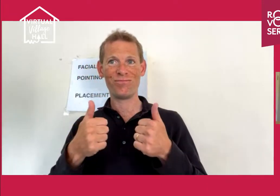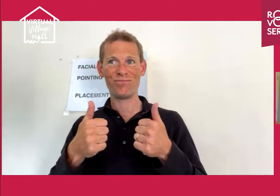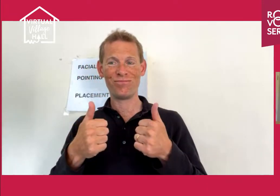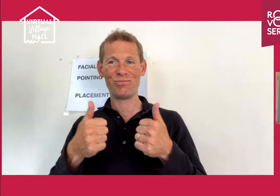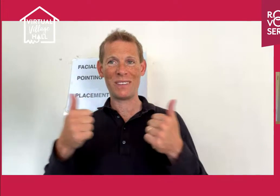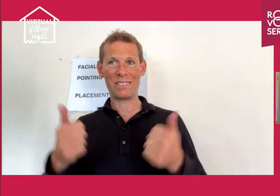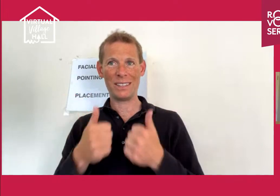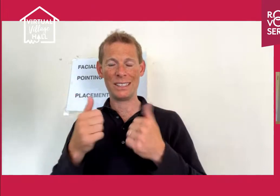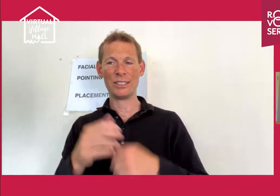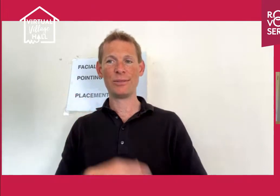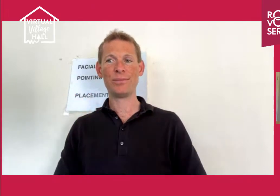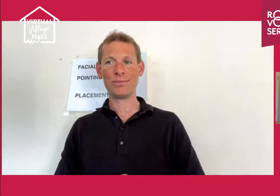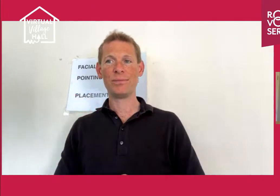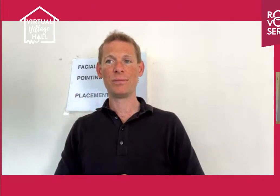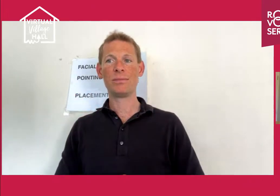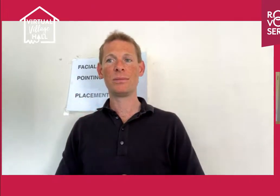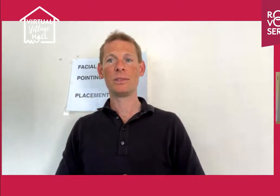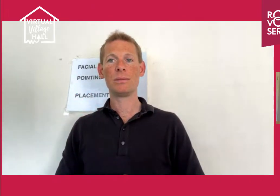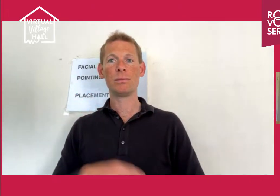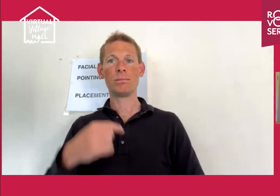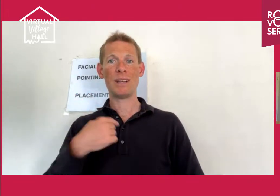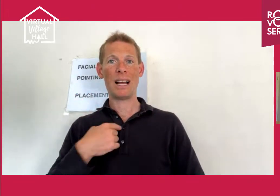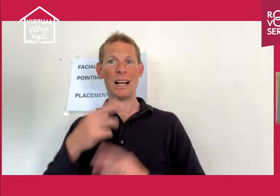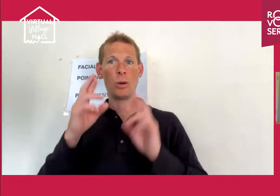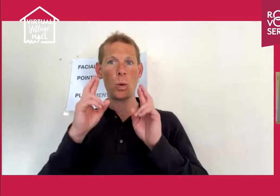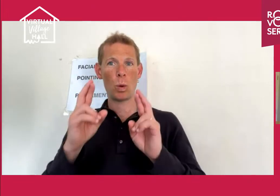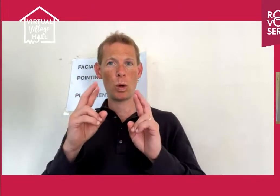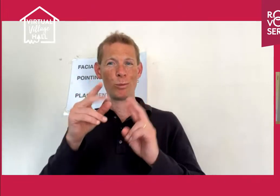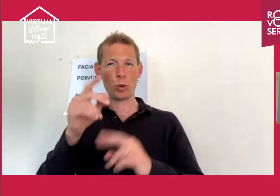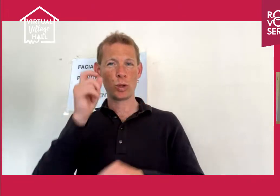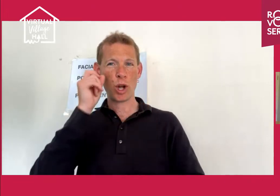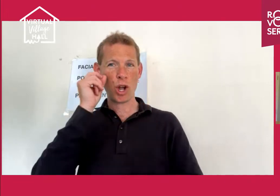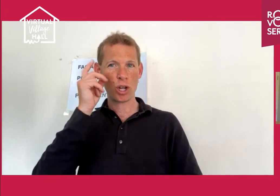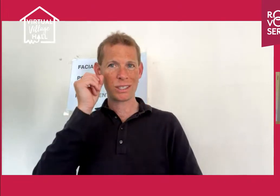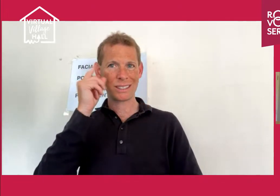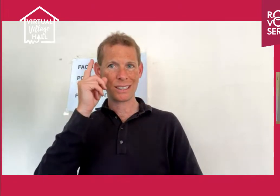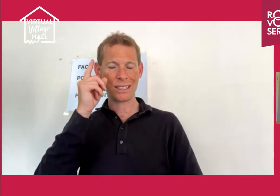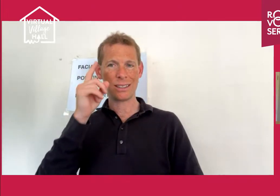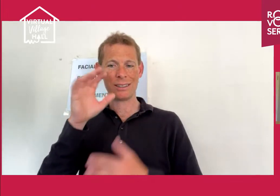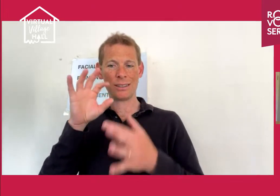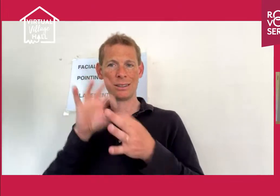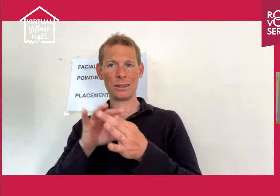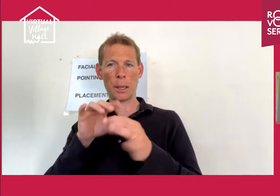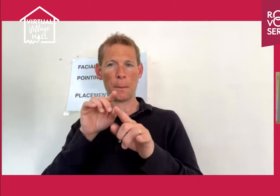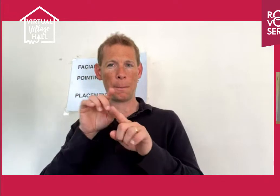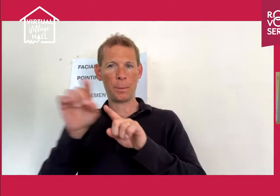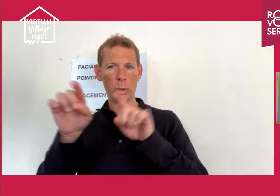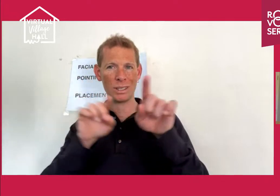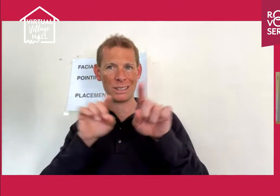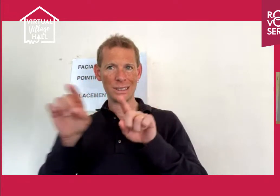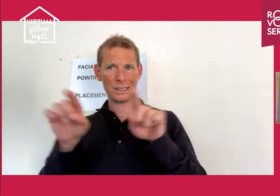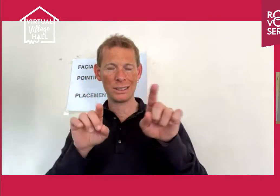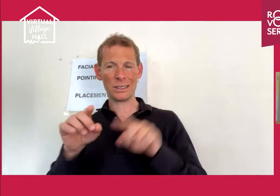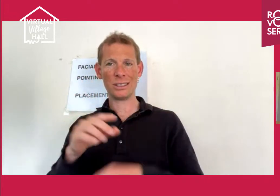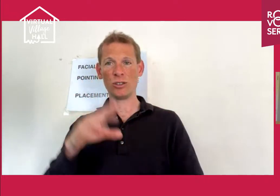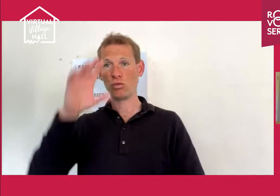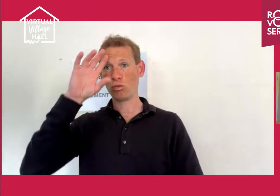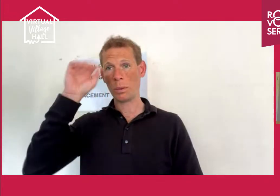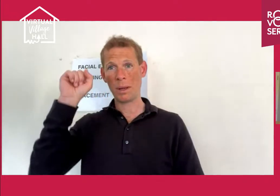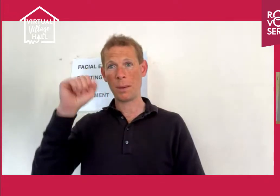not, then I think we'll draw to a close today. Hopefully you understood my information about why